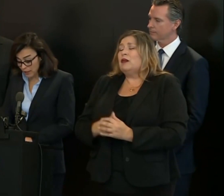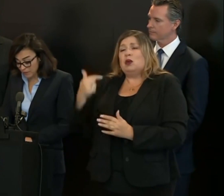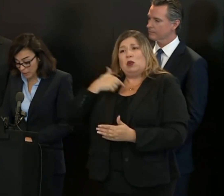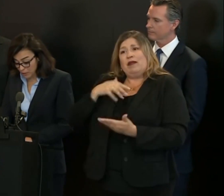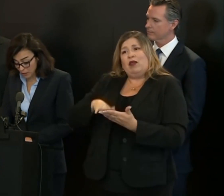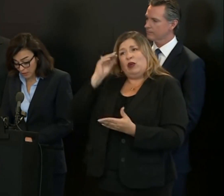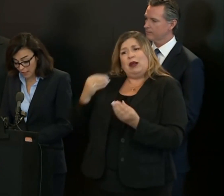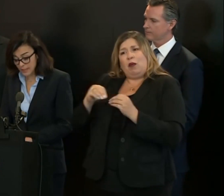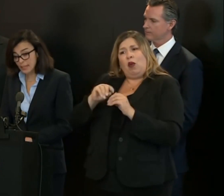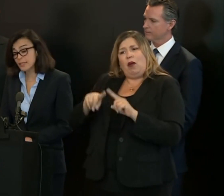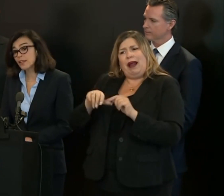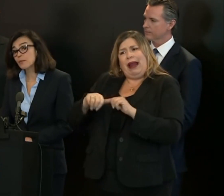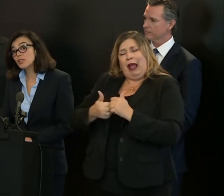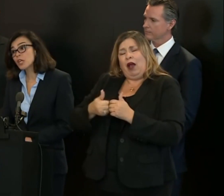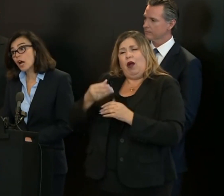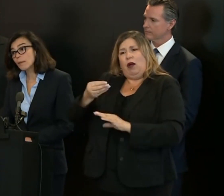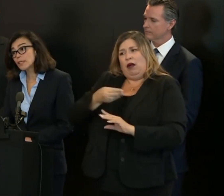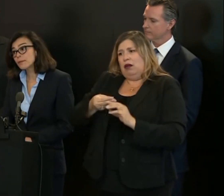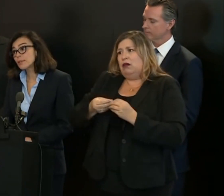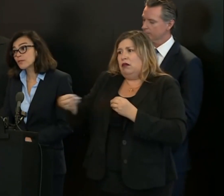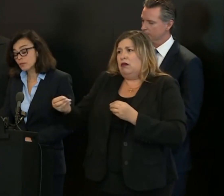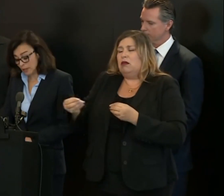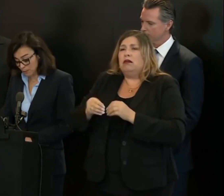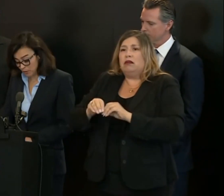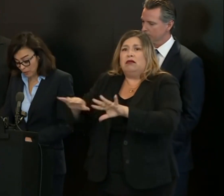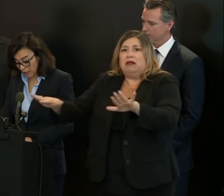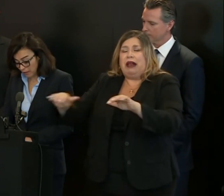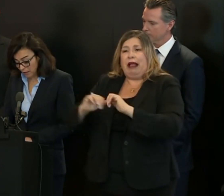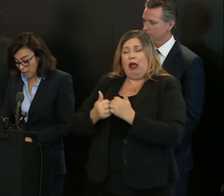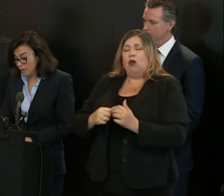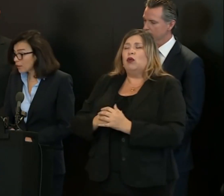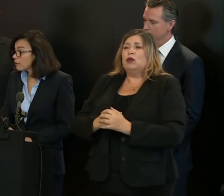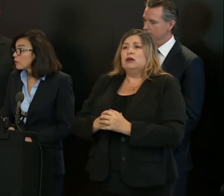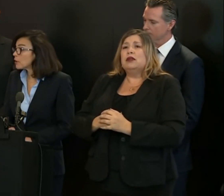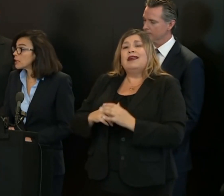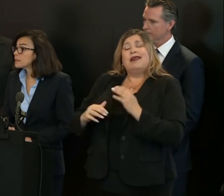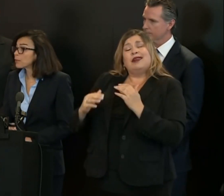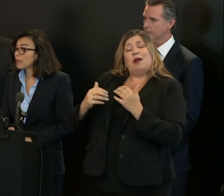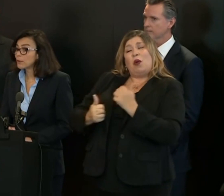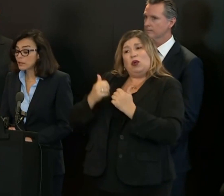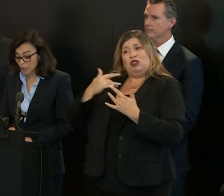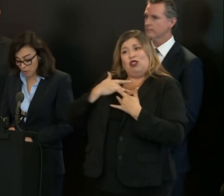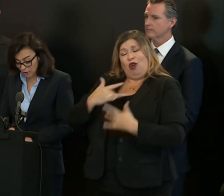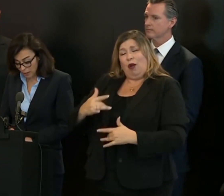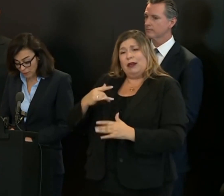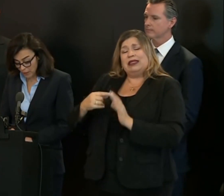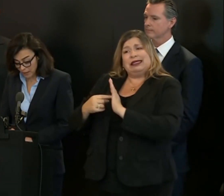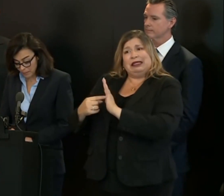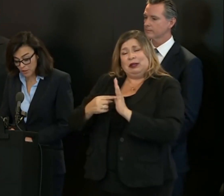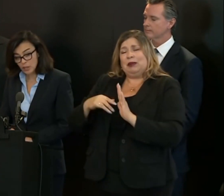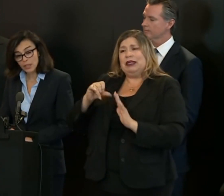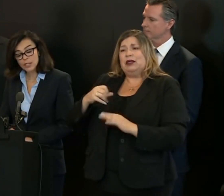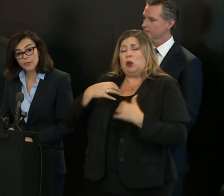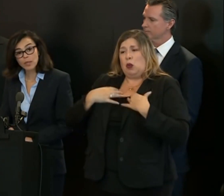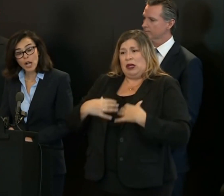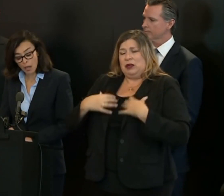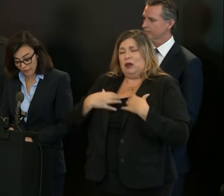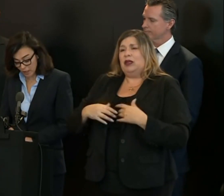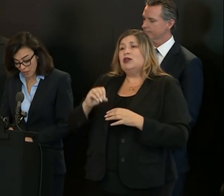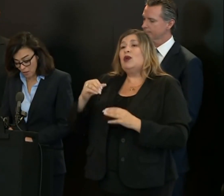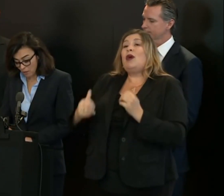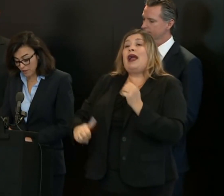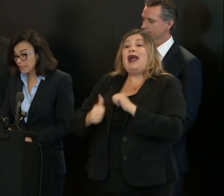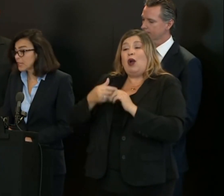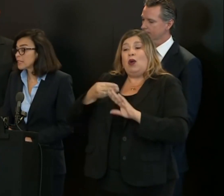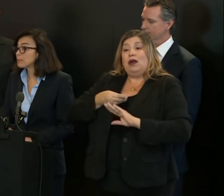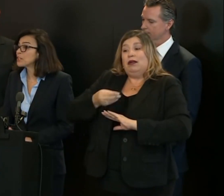about its transmission, and as I said, the most common symptoms are respiratory. Therefore, its primary mode of transmission is from